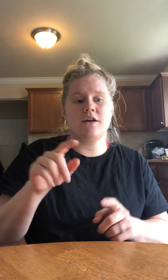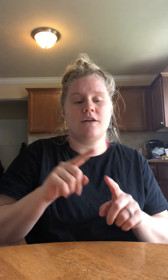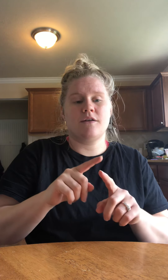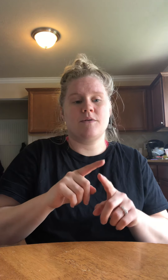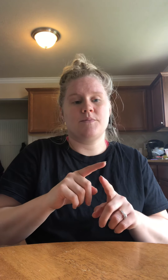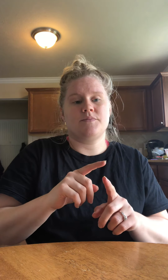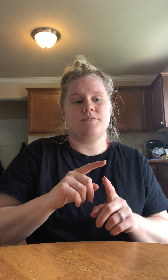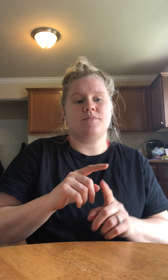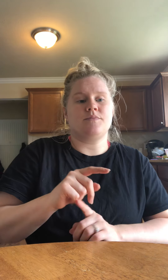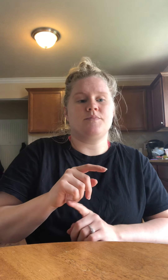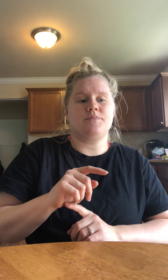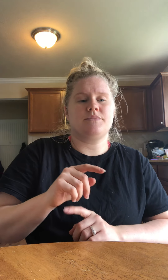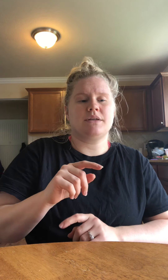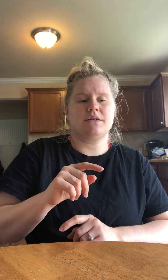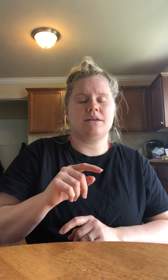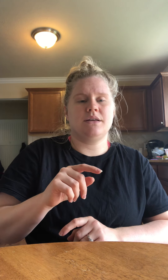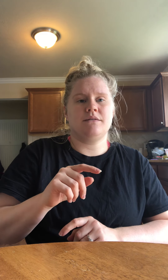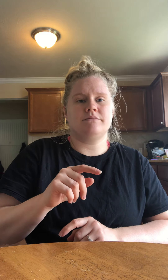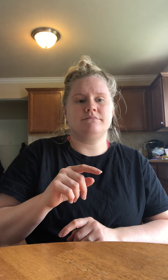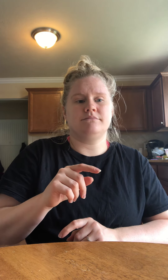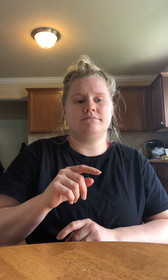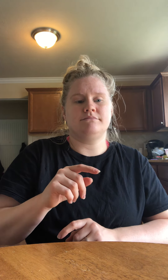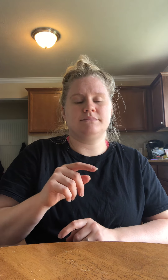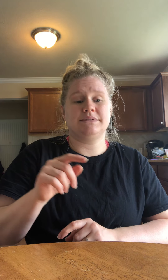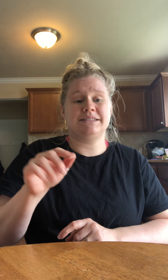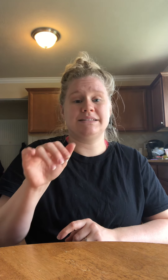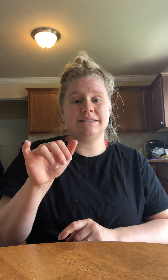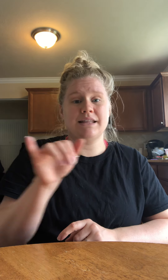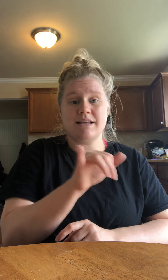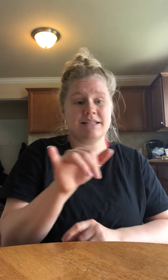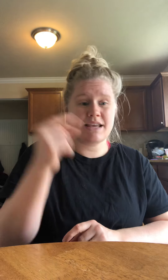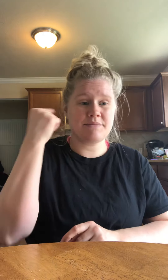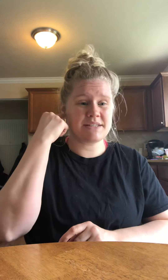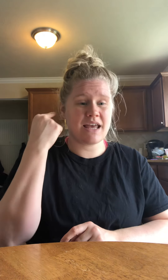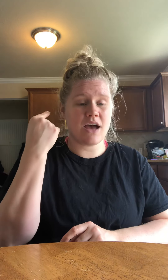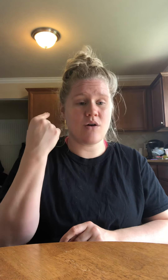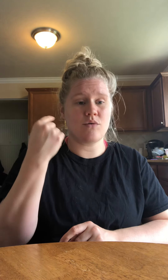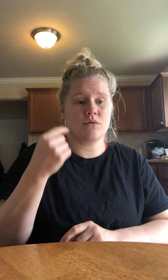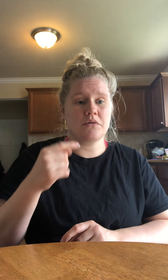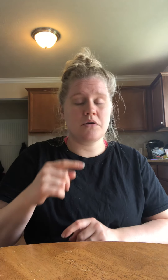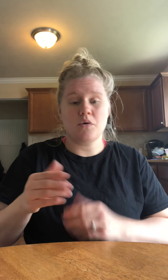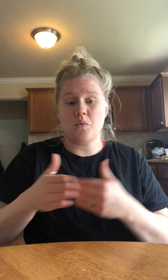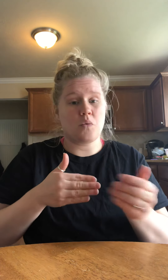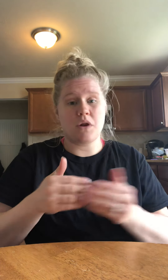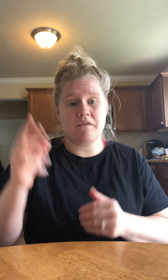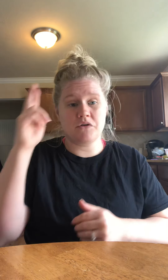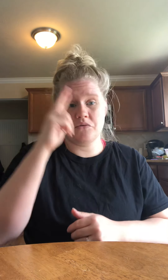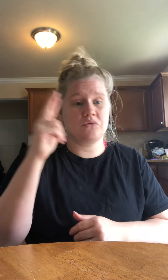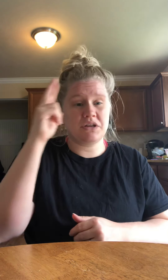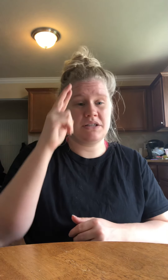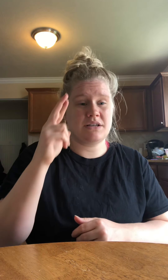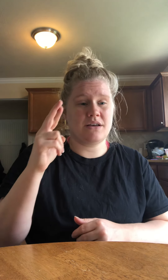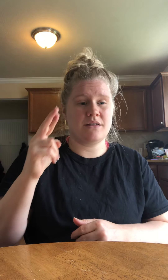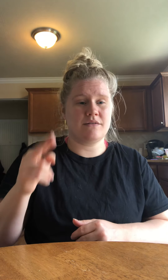louse, lice. For whatever reason, just from some quirk of our spelling